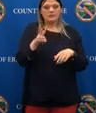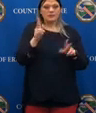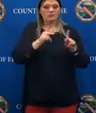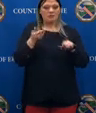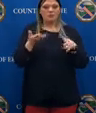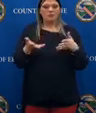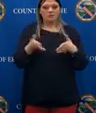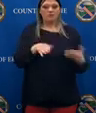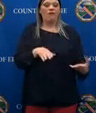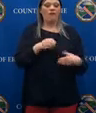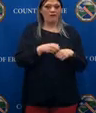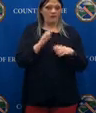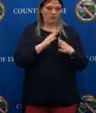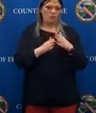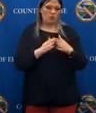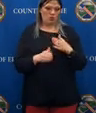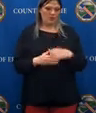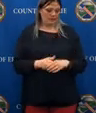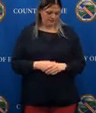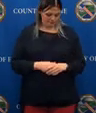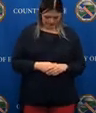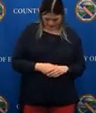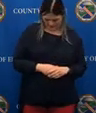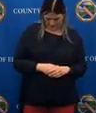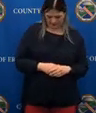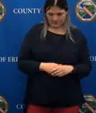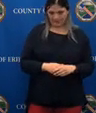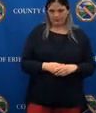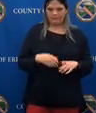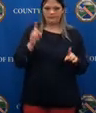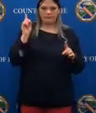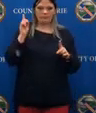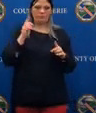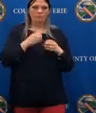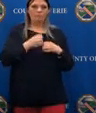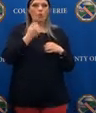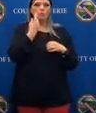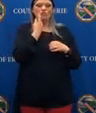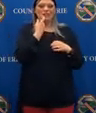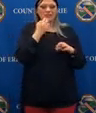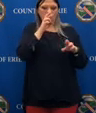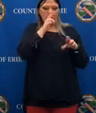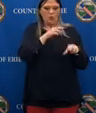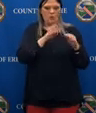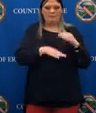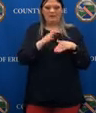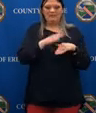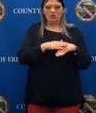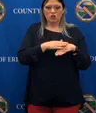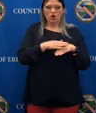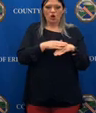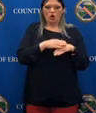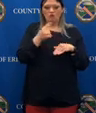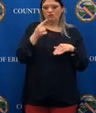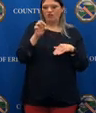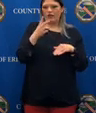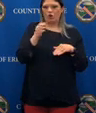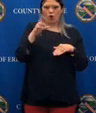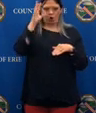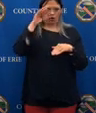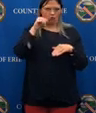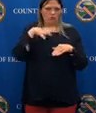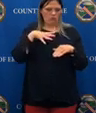have died in our community. And then the deaths, this is the most recent report based on gender and